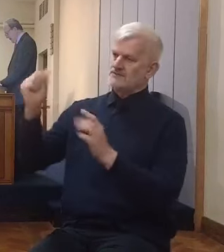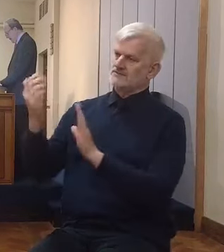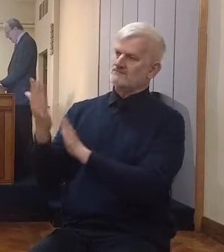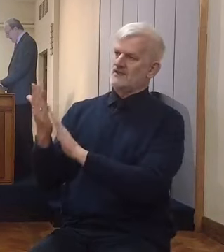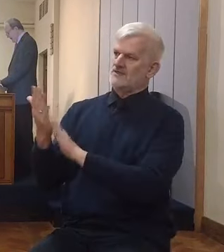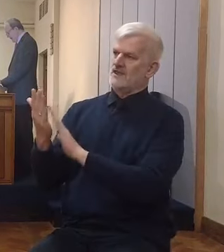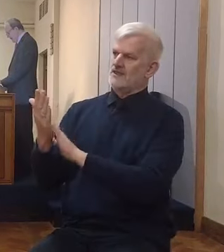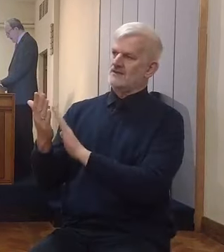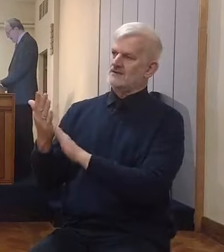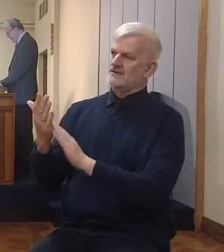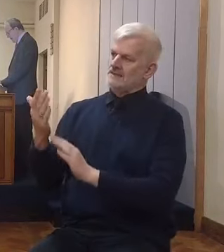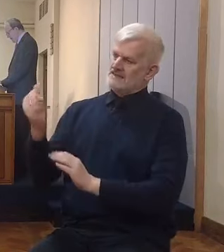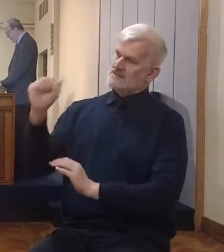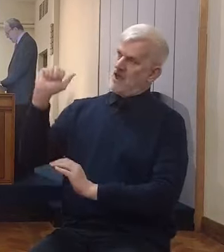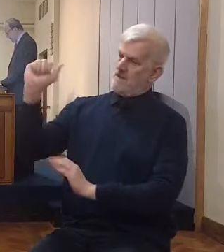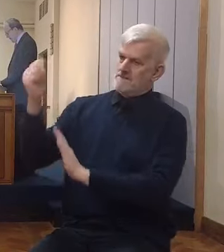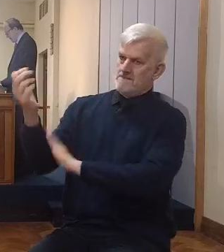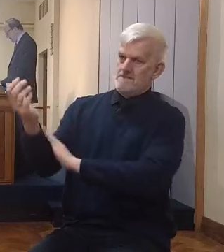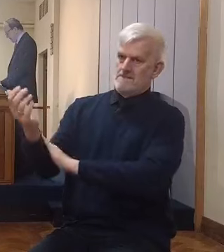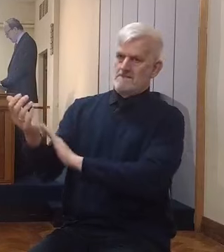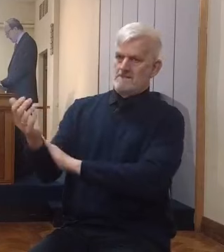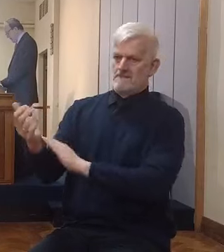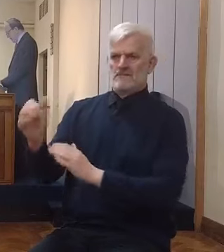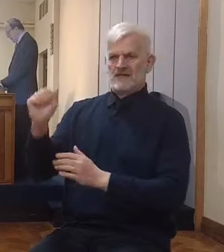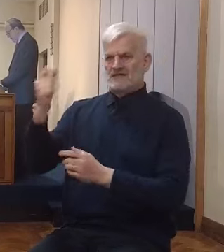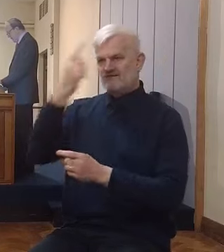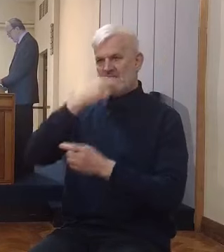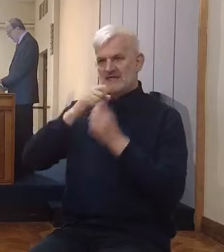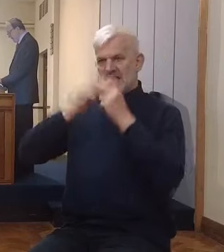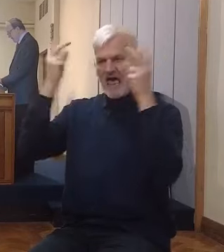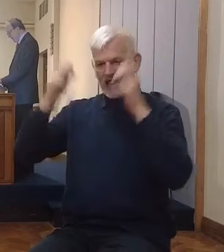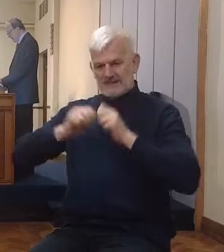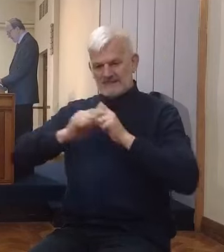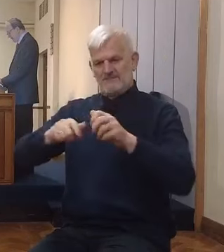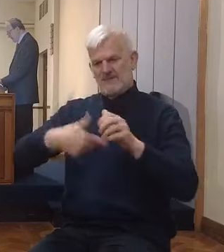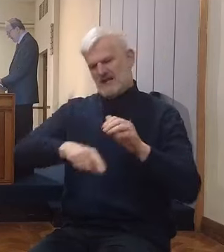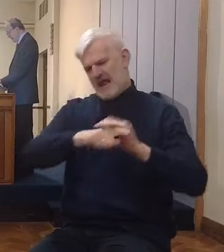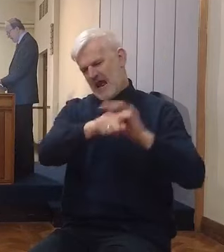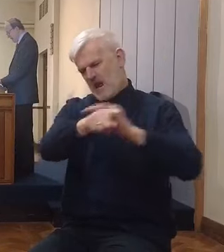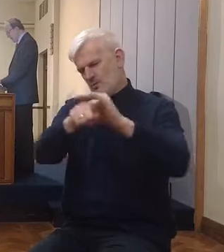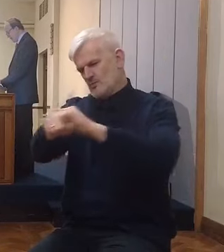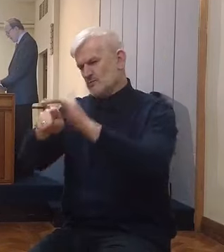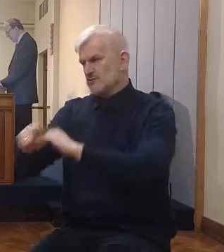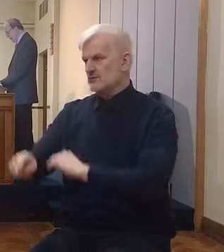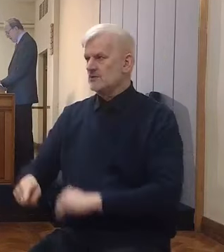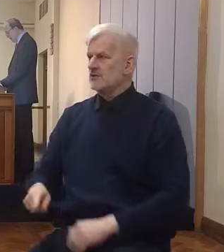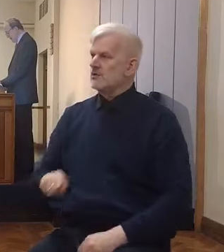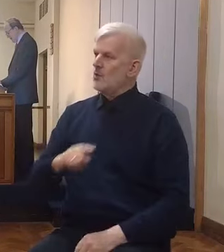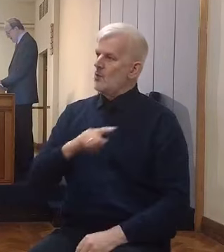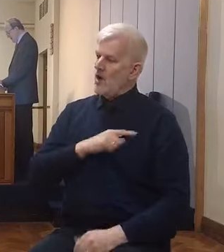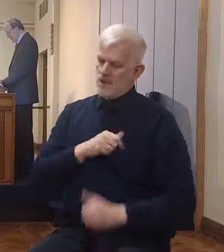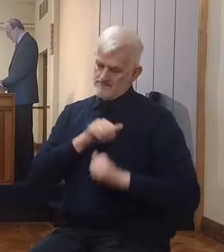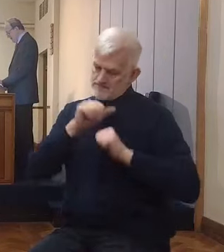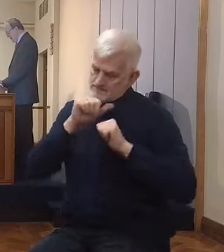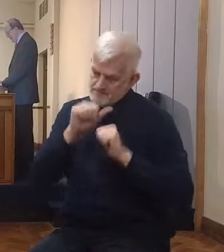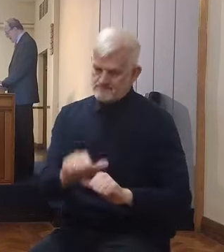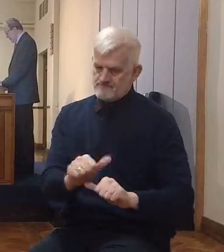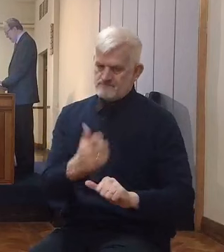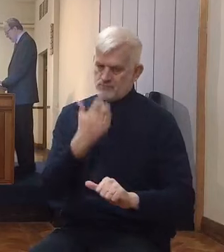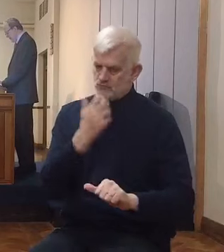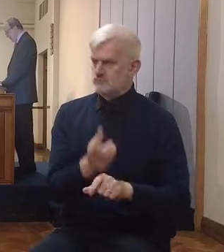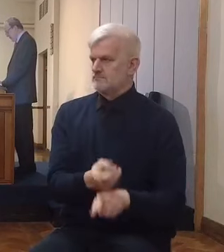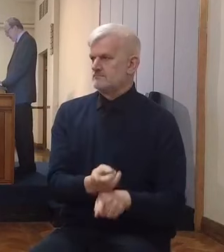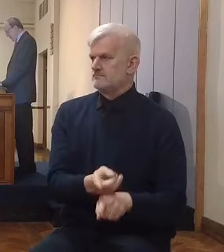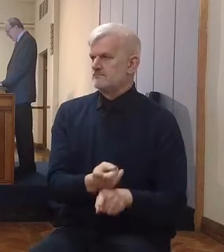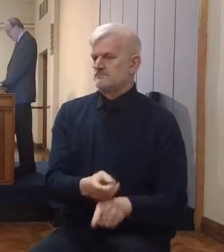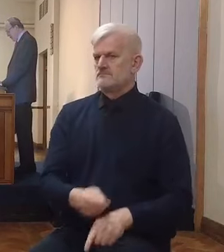arm, by the light of thy countenance, because thou hadst a favour unto them. Thou